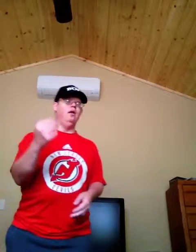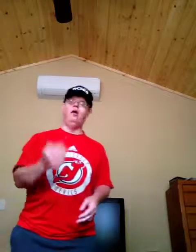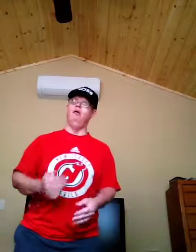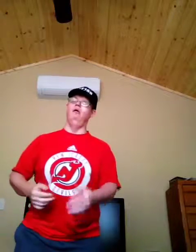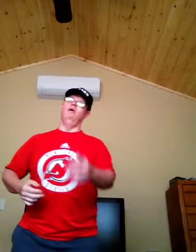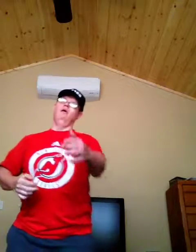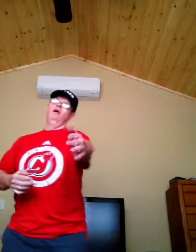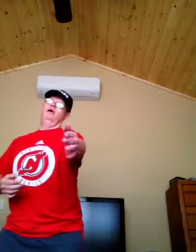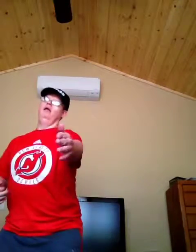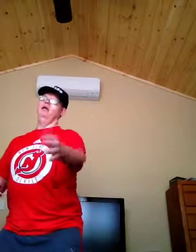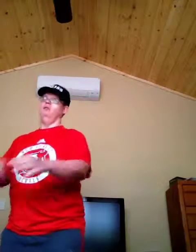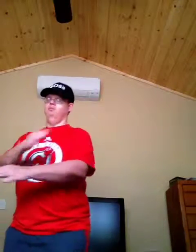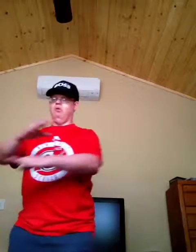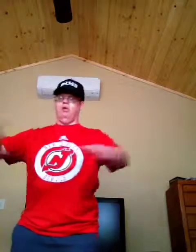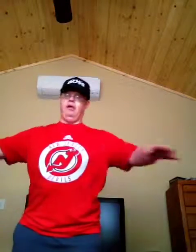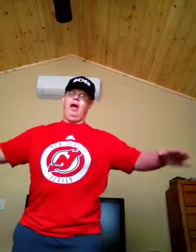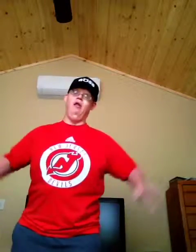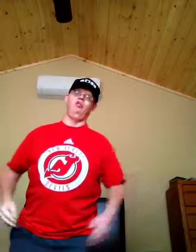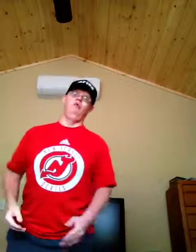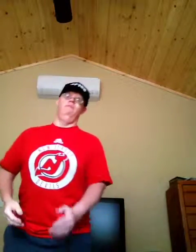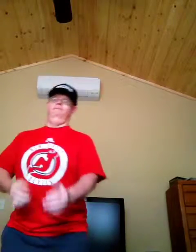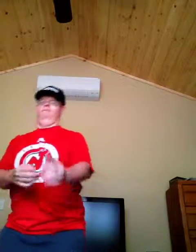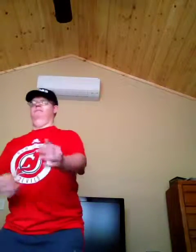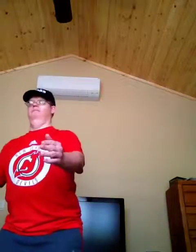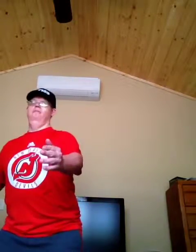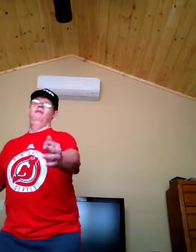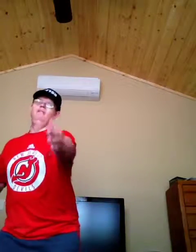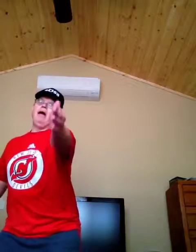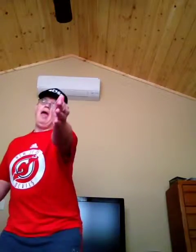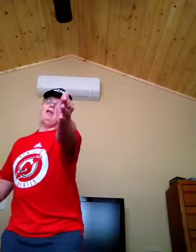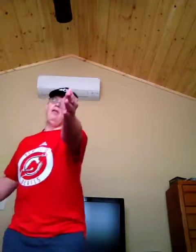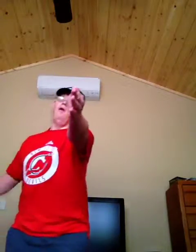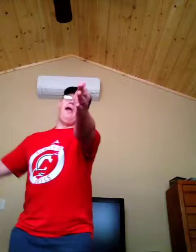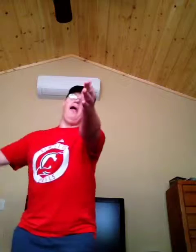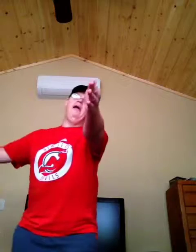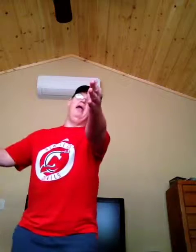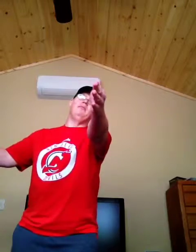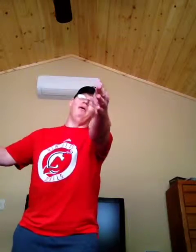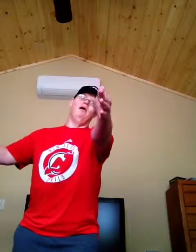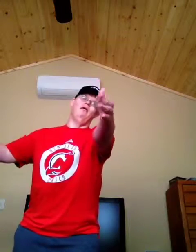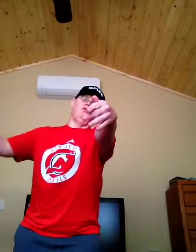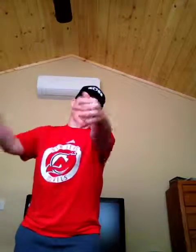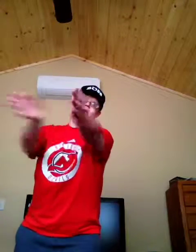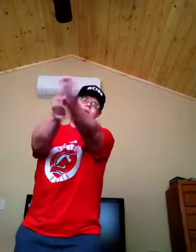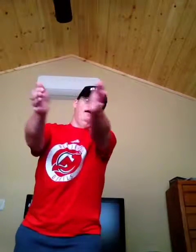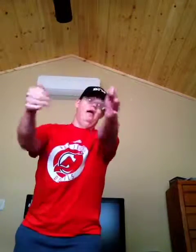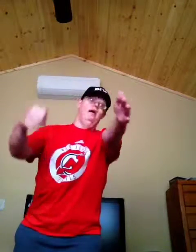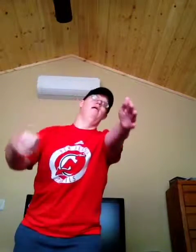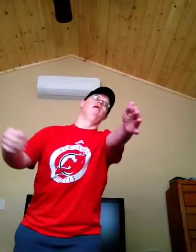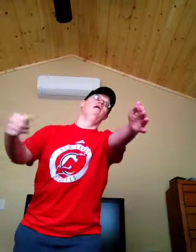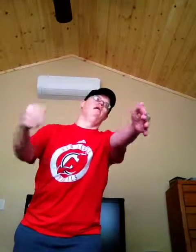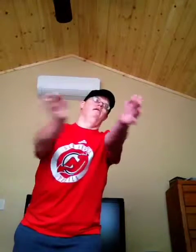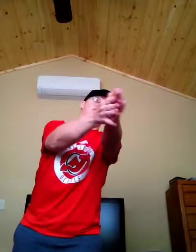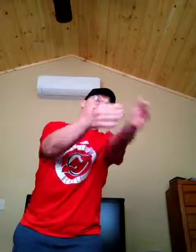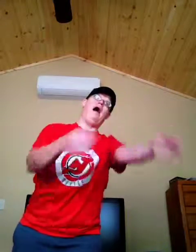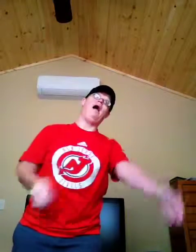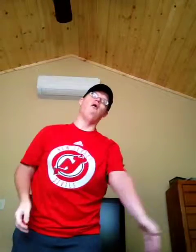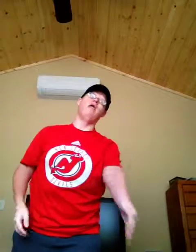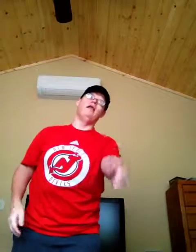in, you know, with the gates. My hands out and each player goes, and I go,